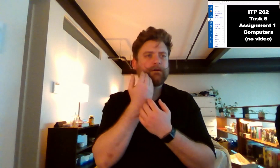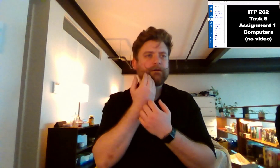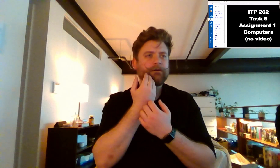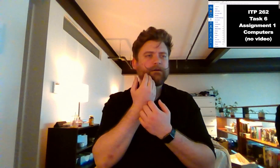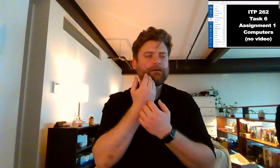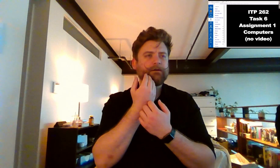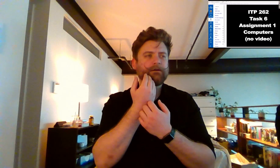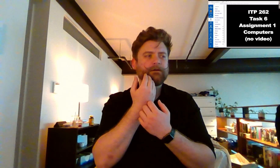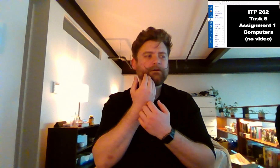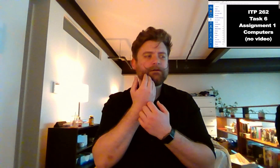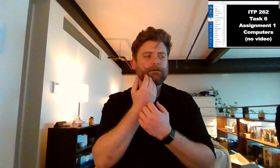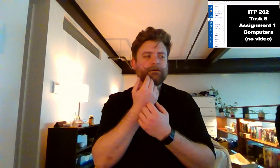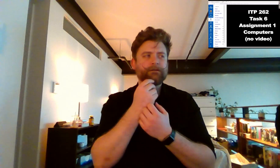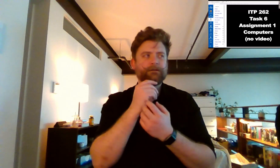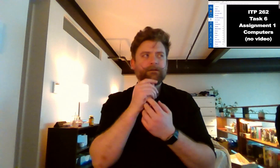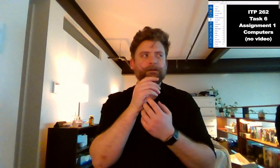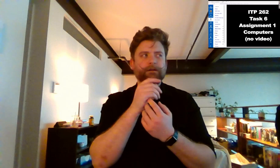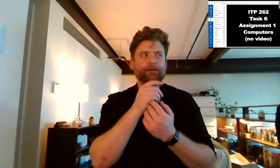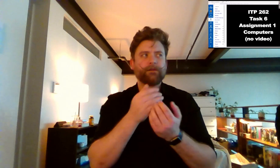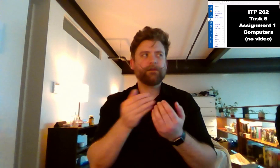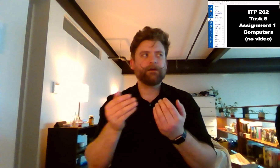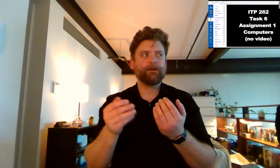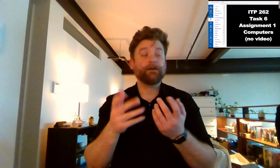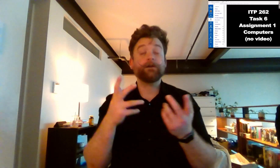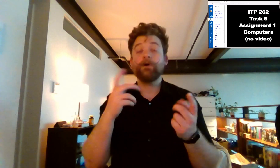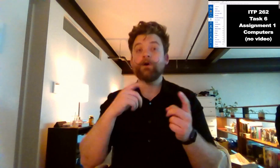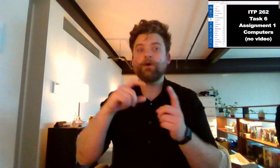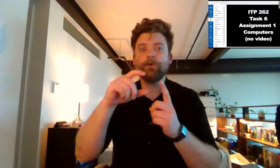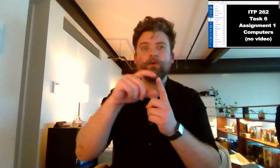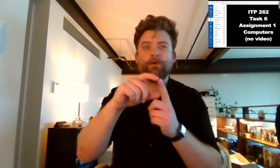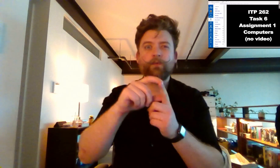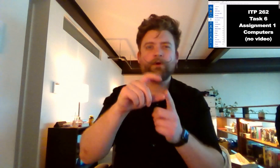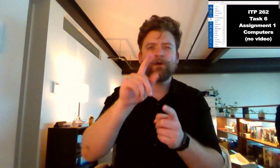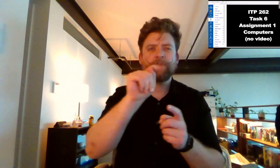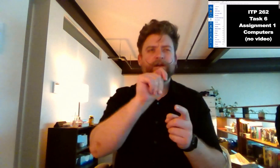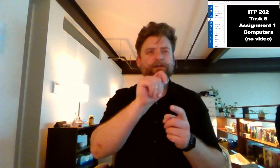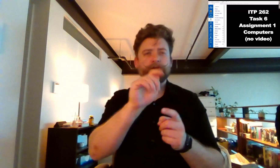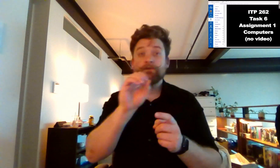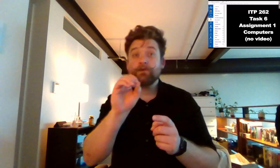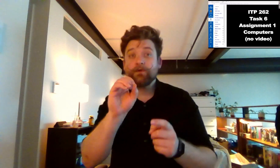Like for the word to, T-O-O, to. That's right spelling, but